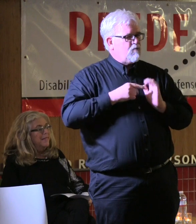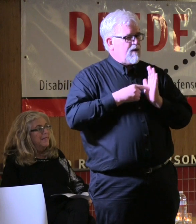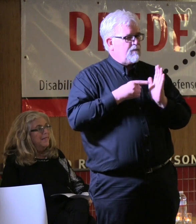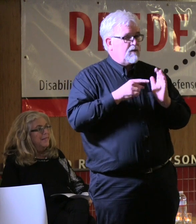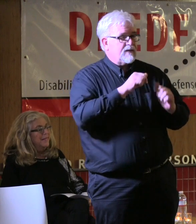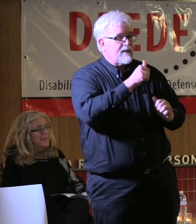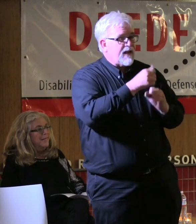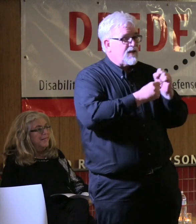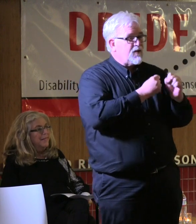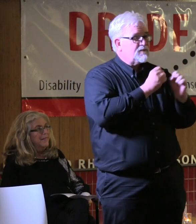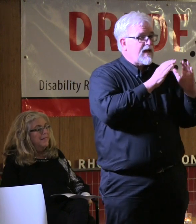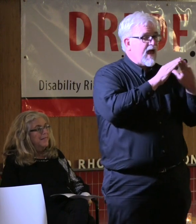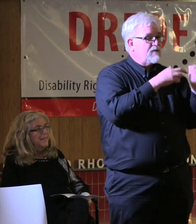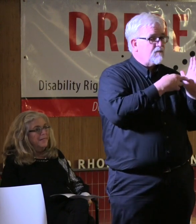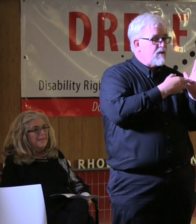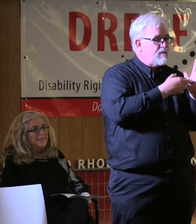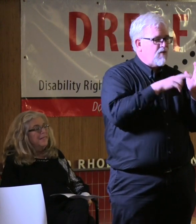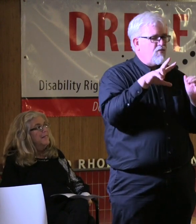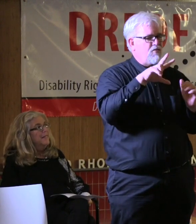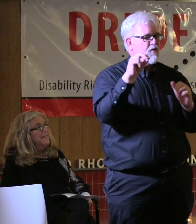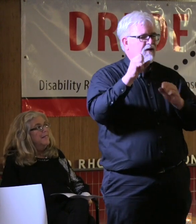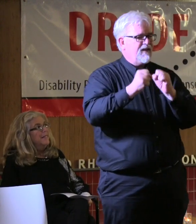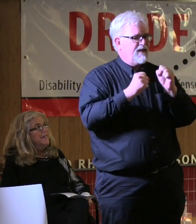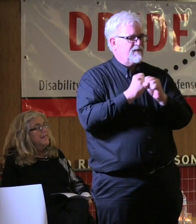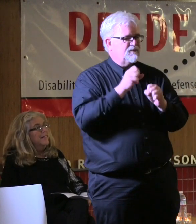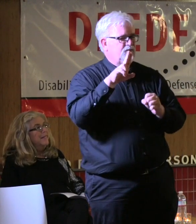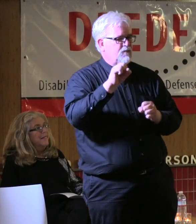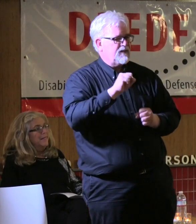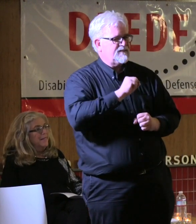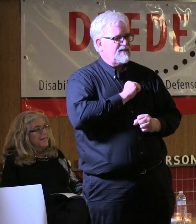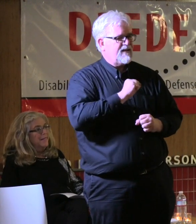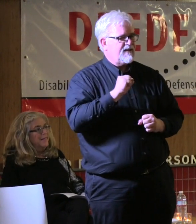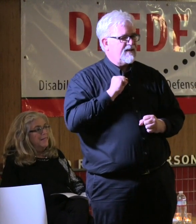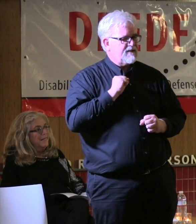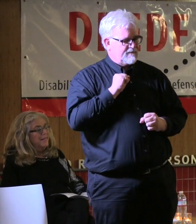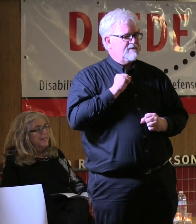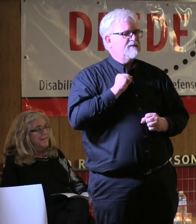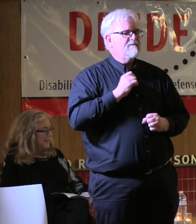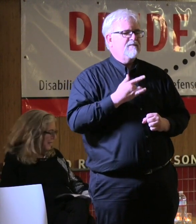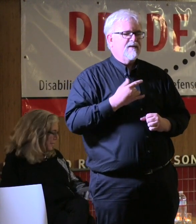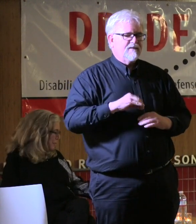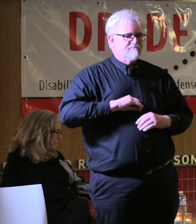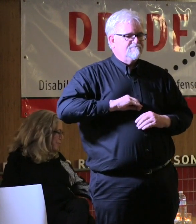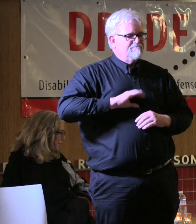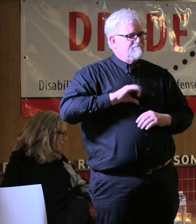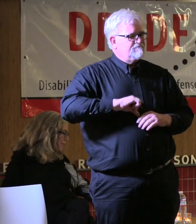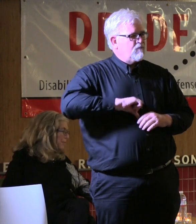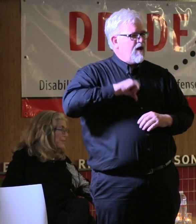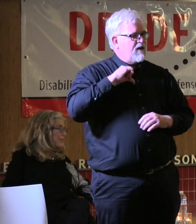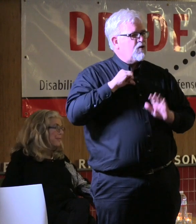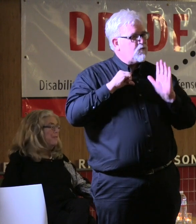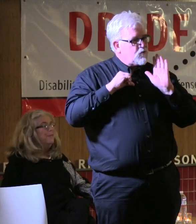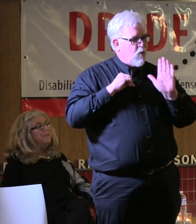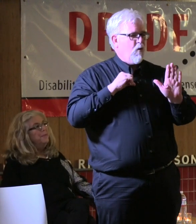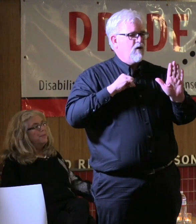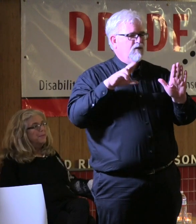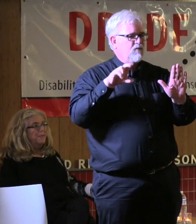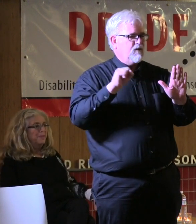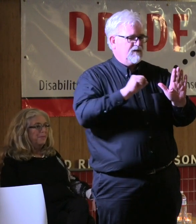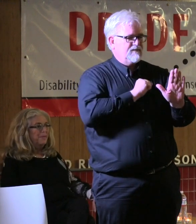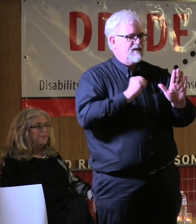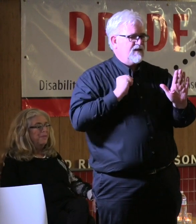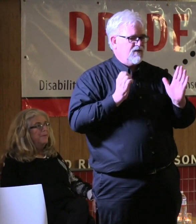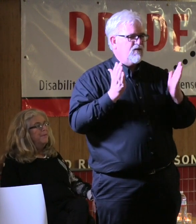House, 30 in the United States Senate. I have been proud to be your United States